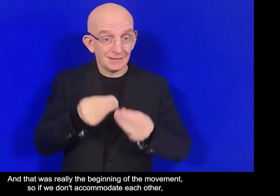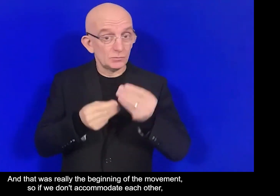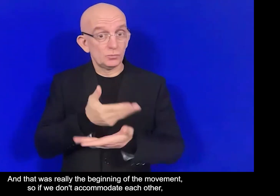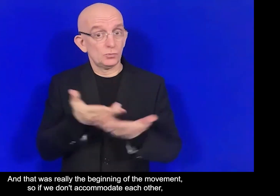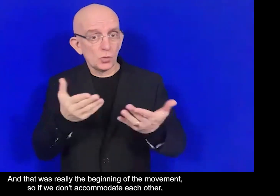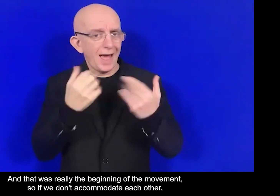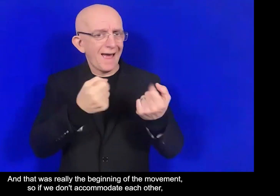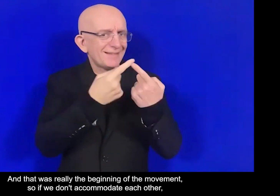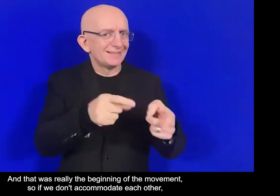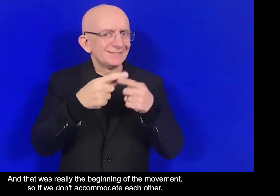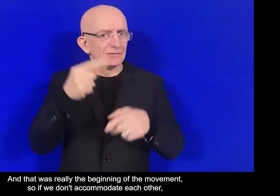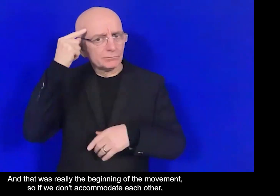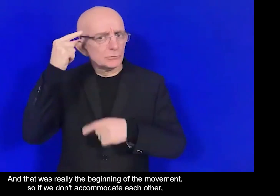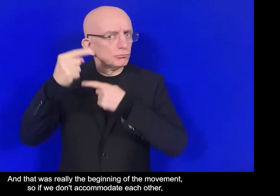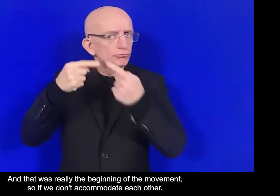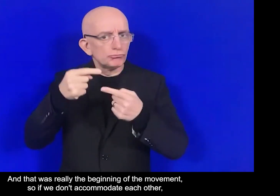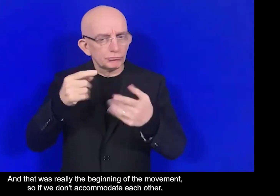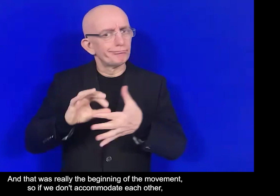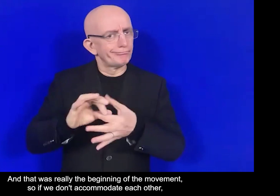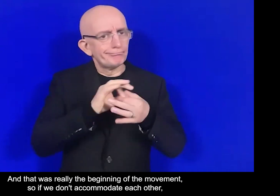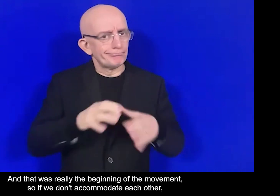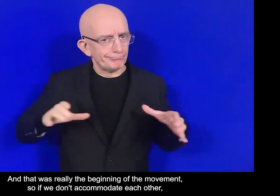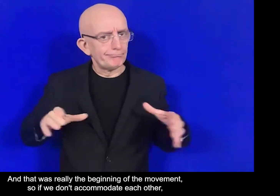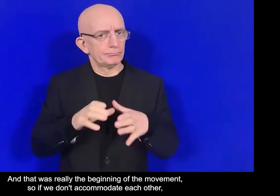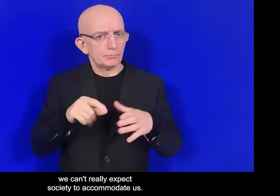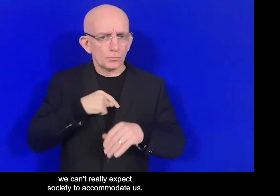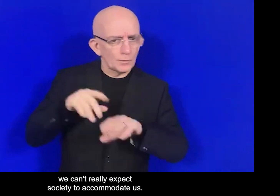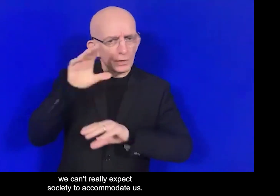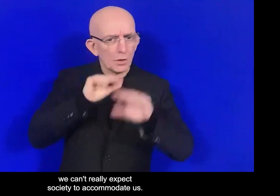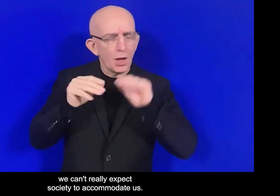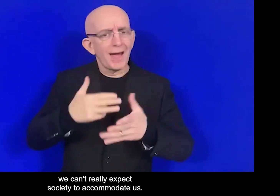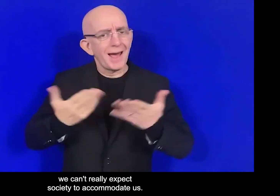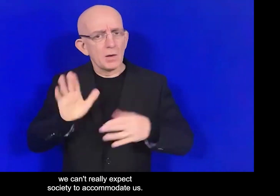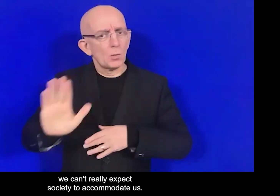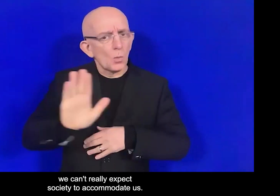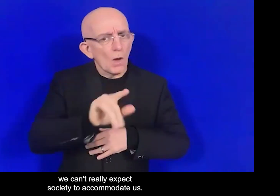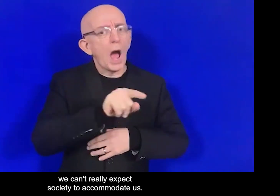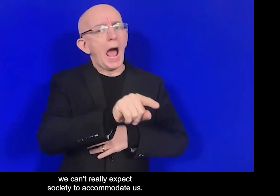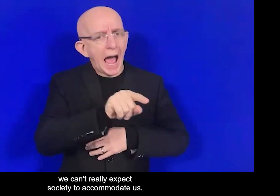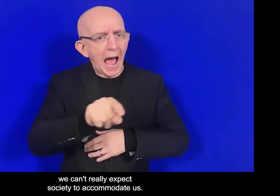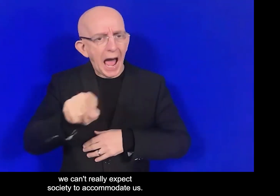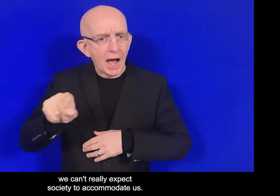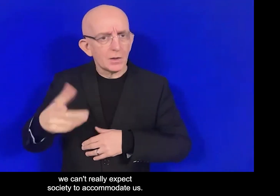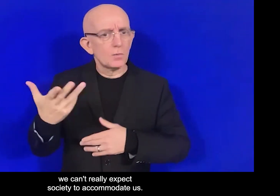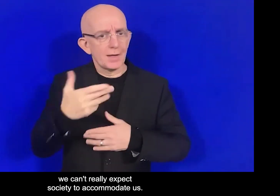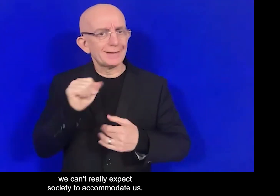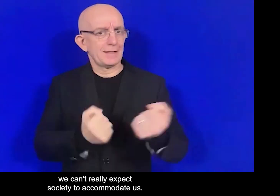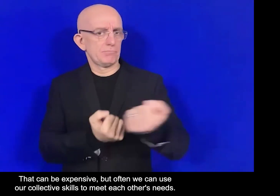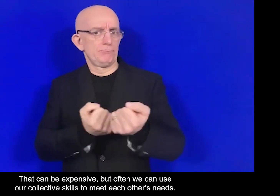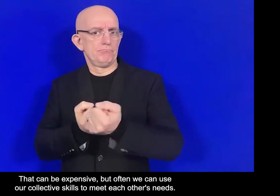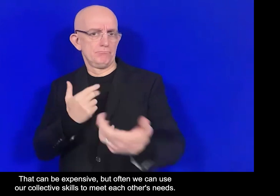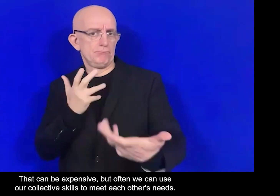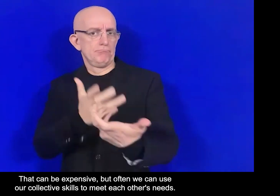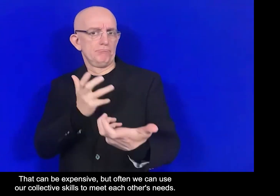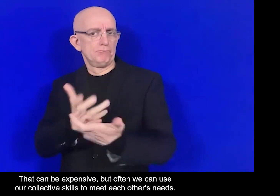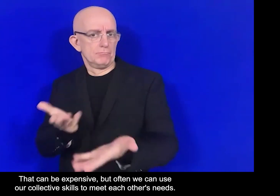was really the beginning of the movement. So if we don't accommodate each other, we can't really expect society to accommodate us. And that